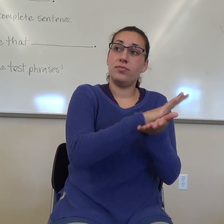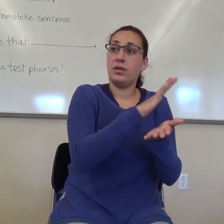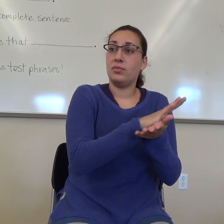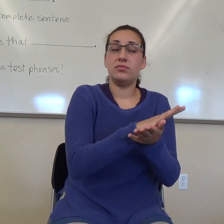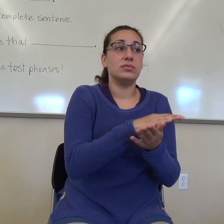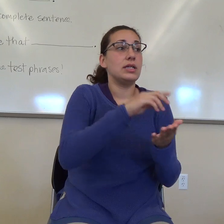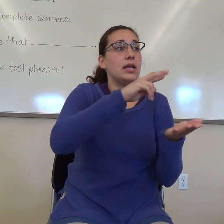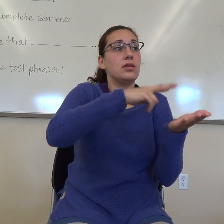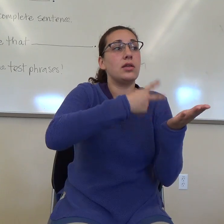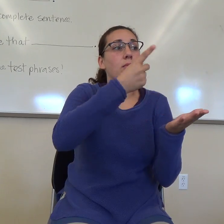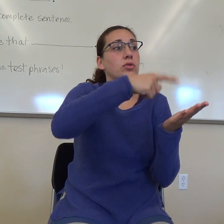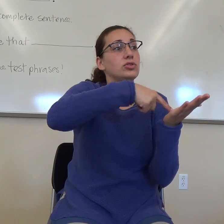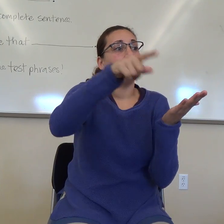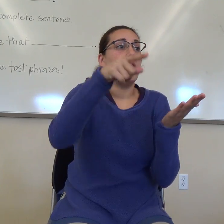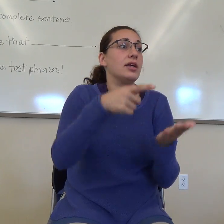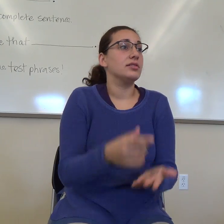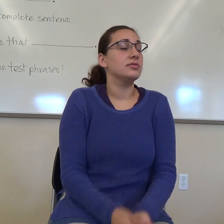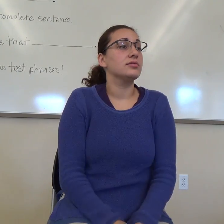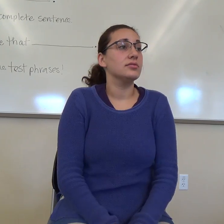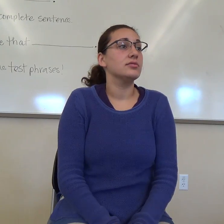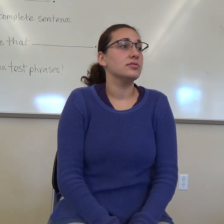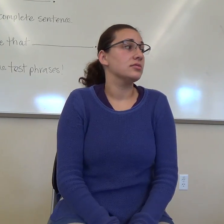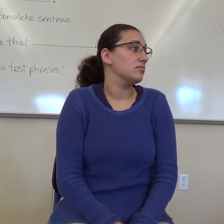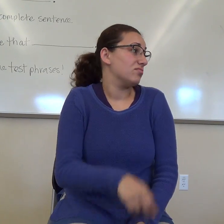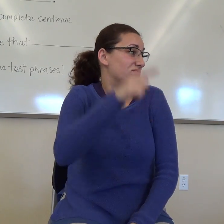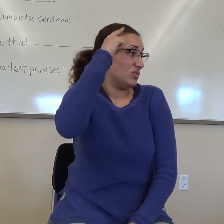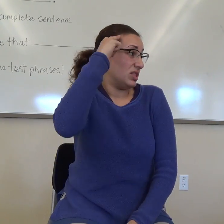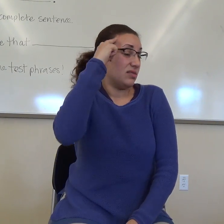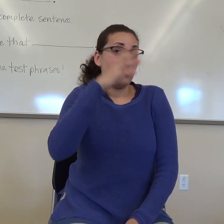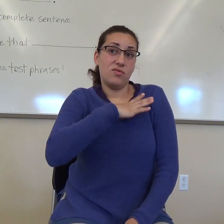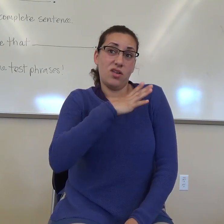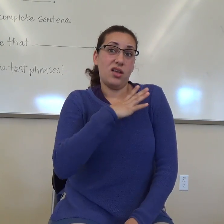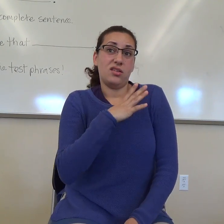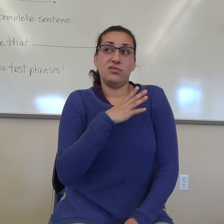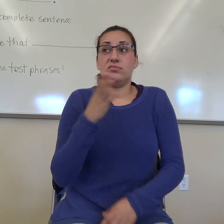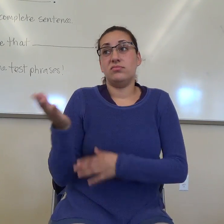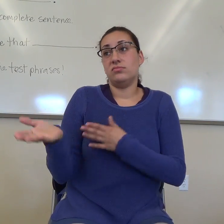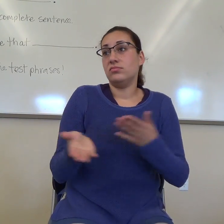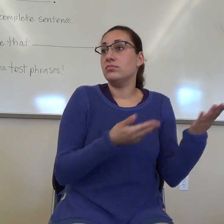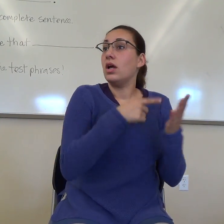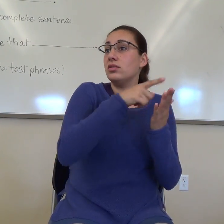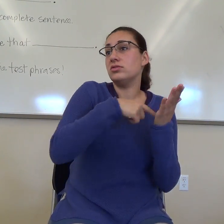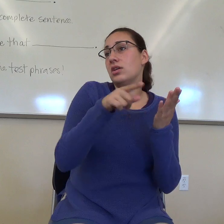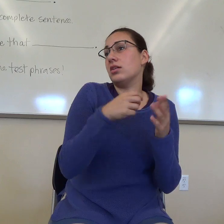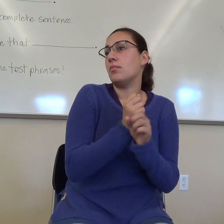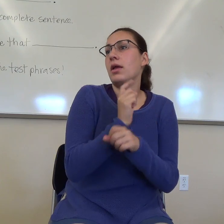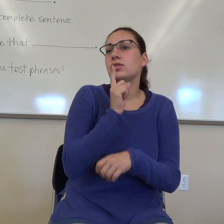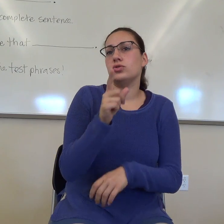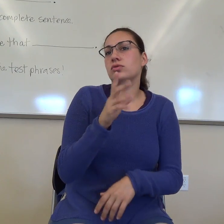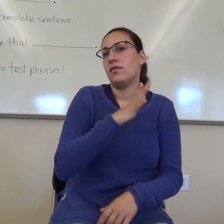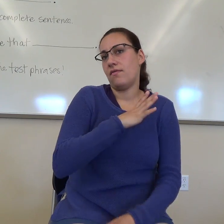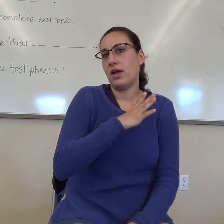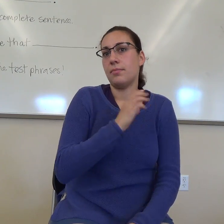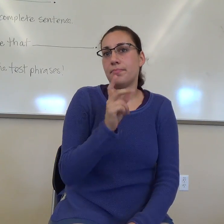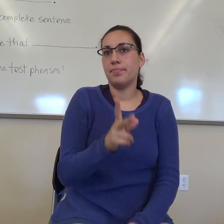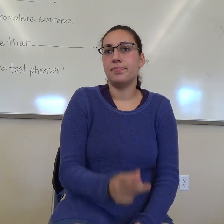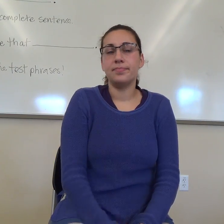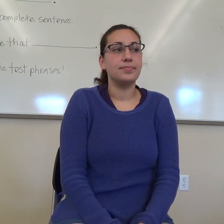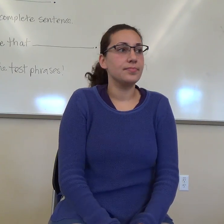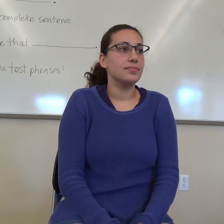it. Even if you think, yeah, I'm fine, check to make sure that they think you're fine. Don't just